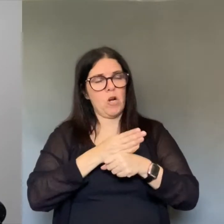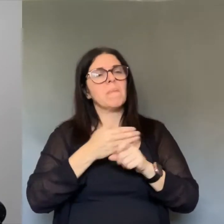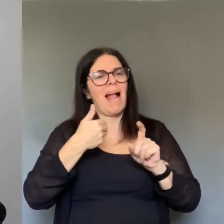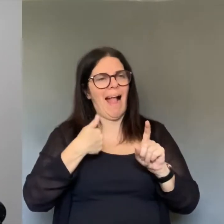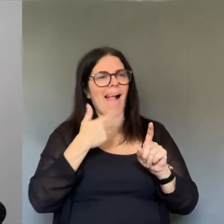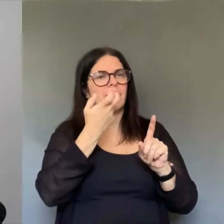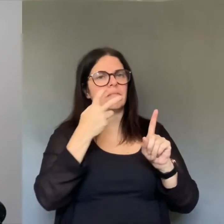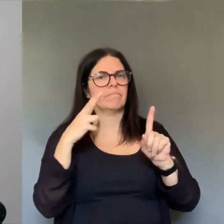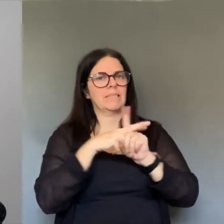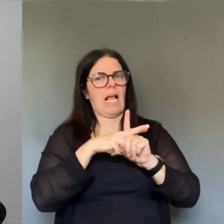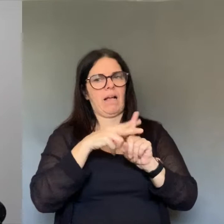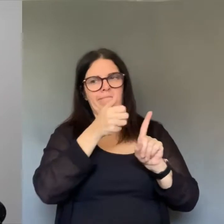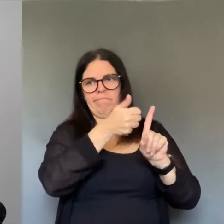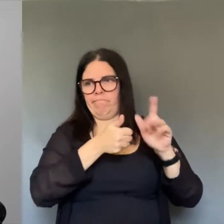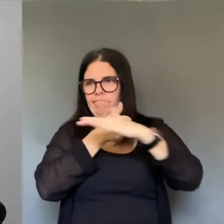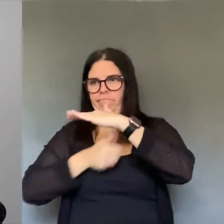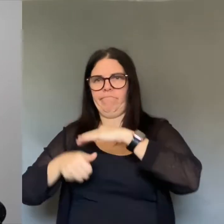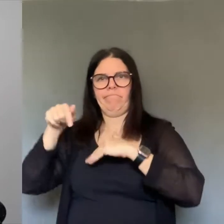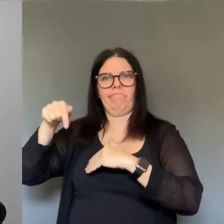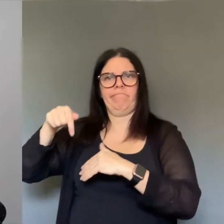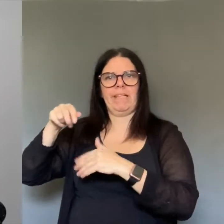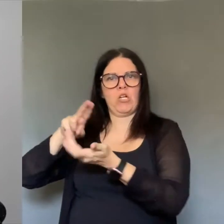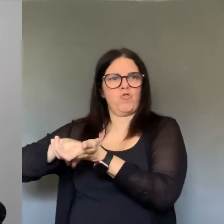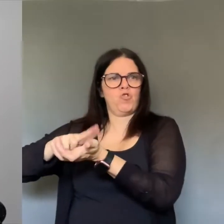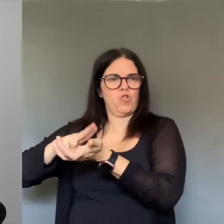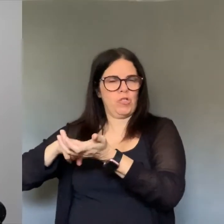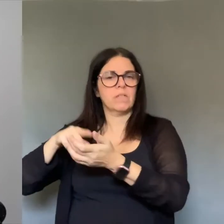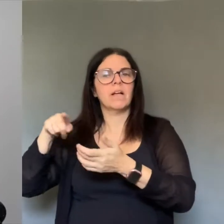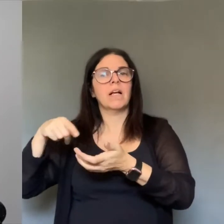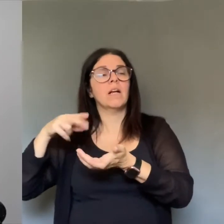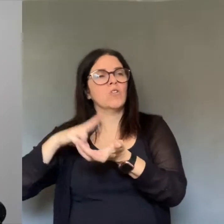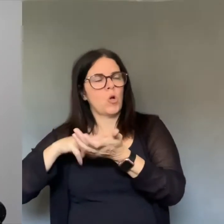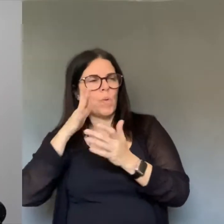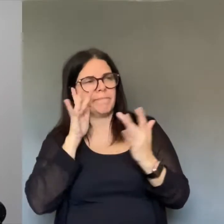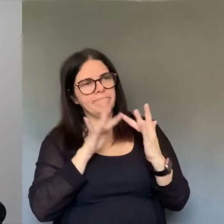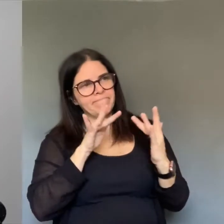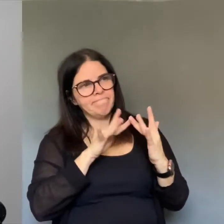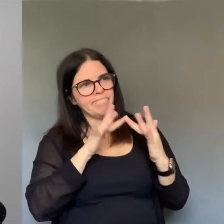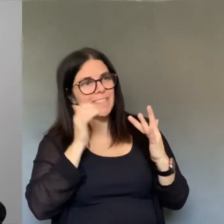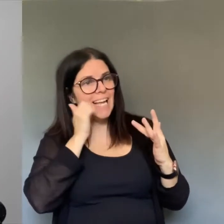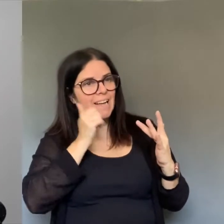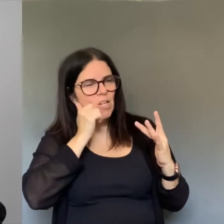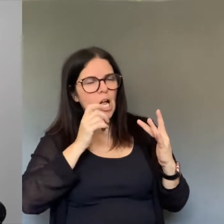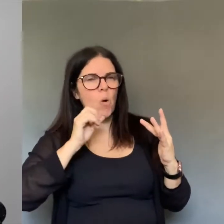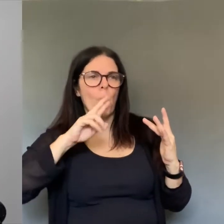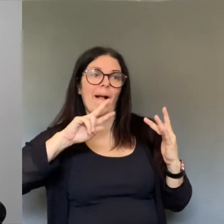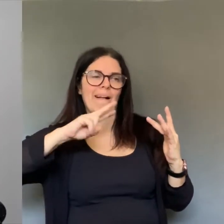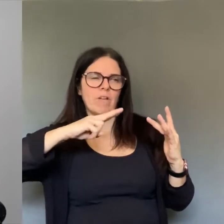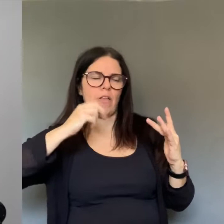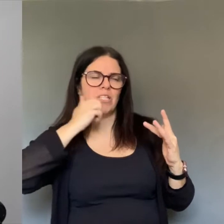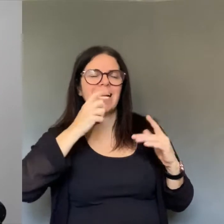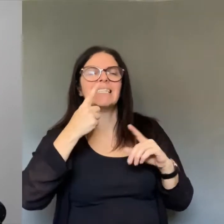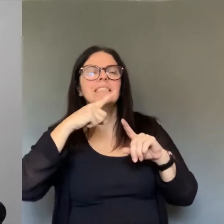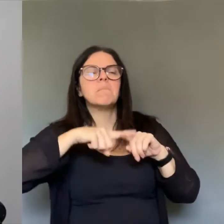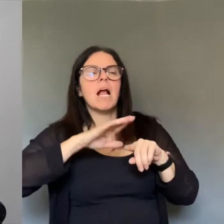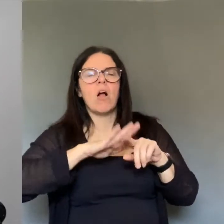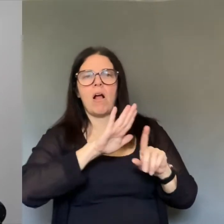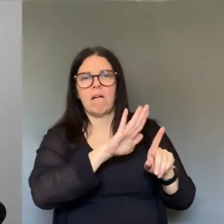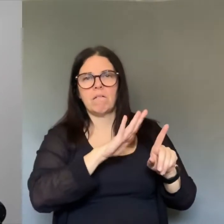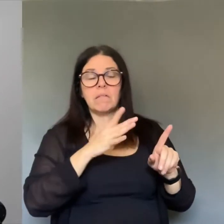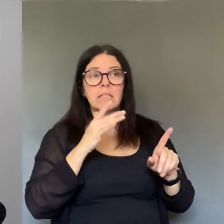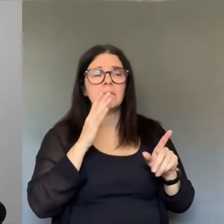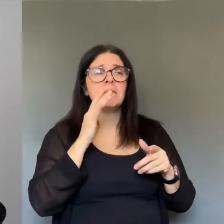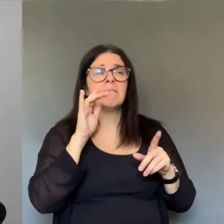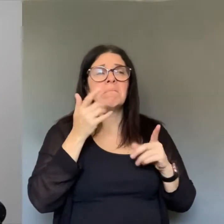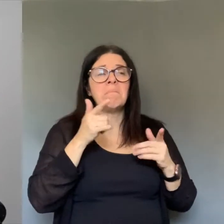worse, and they're following the recommendations of public health. So all of these individuals are assigned a case nurse, and then they do follow